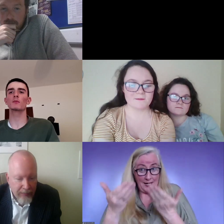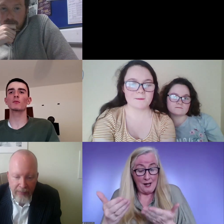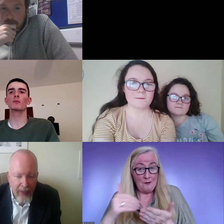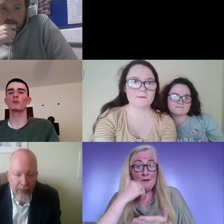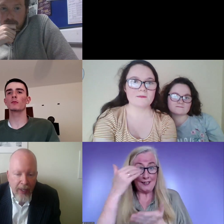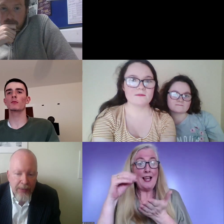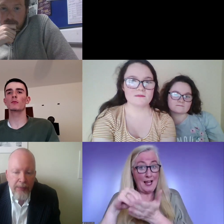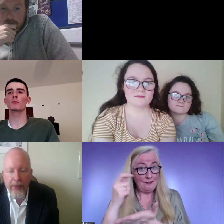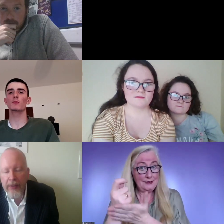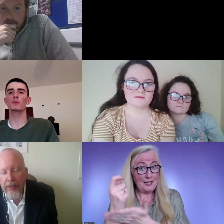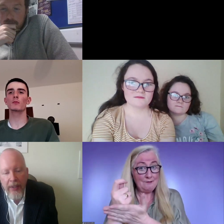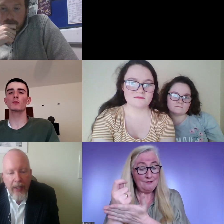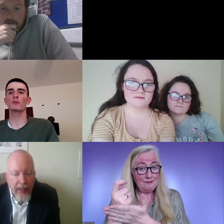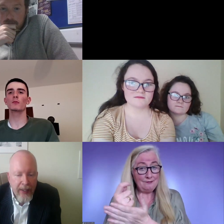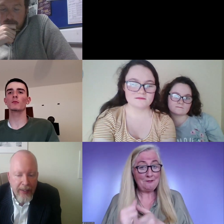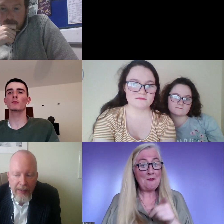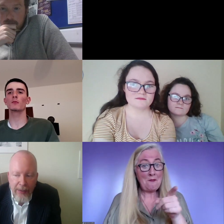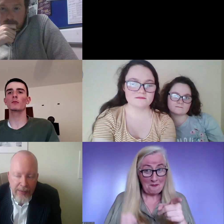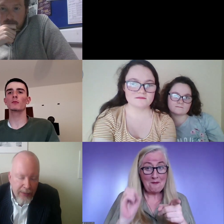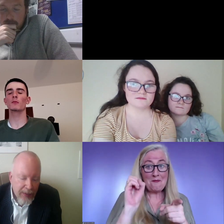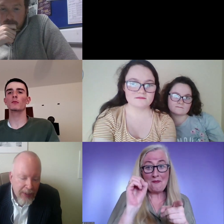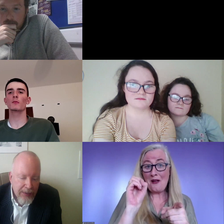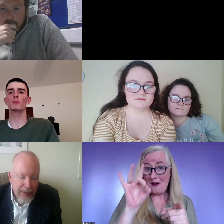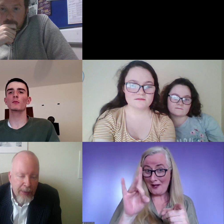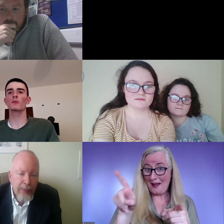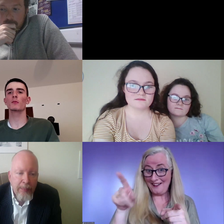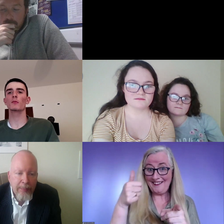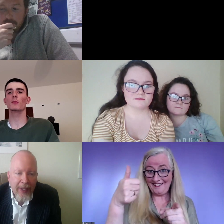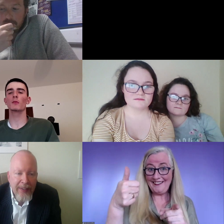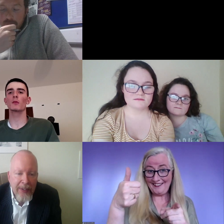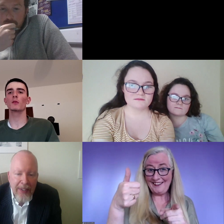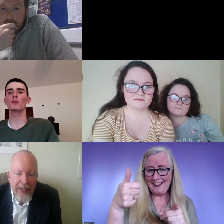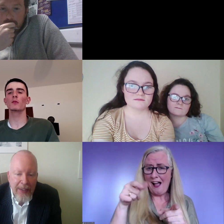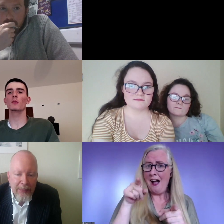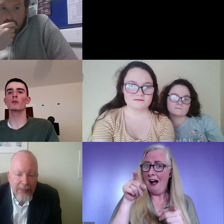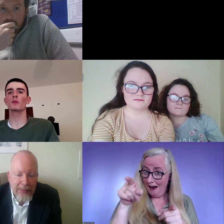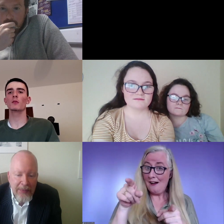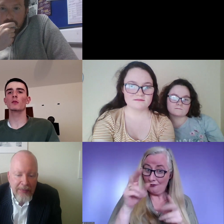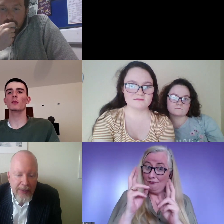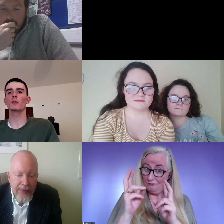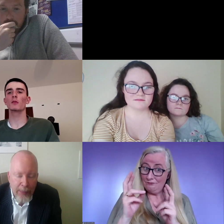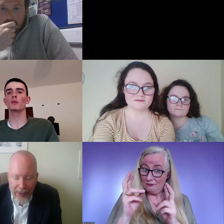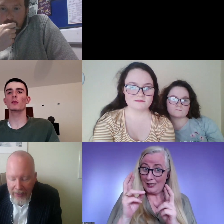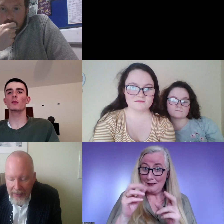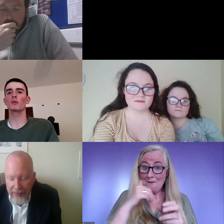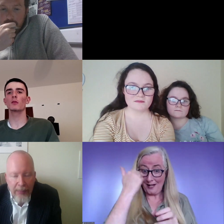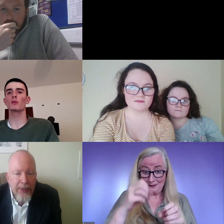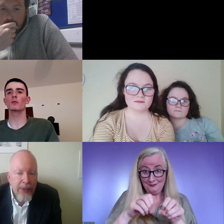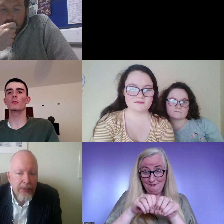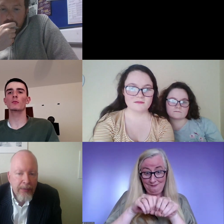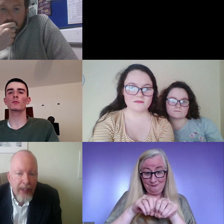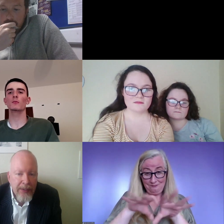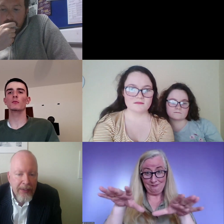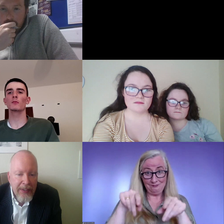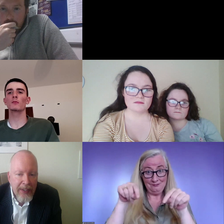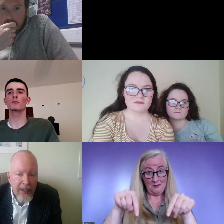Yeah, I agree. Absolutely. That's brilliant. And I think, that's another thing about this whole pandemic. It's opened up a lot of opportunities